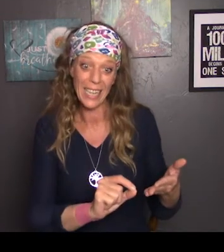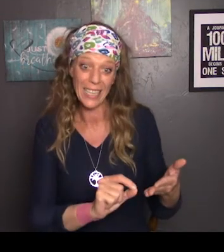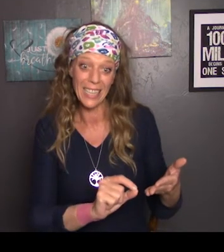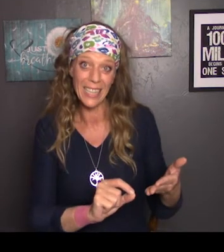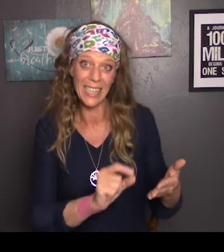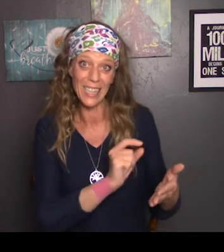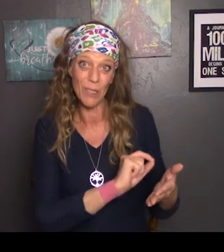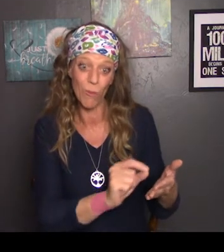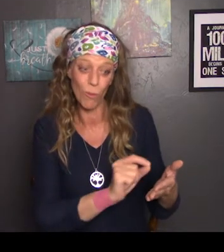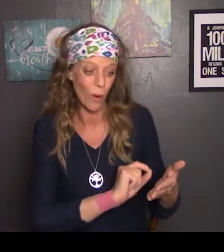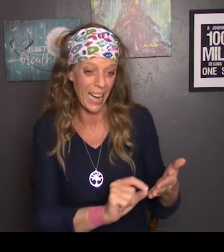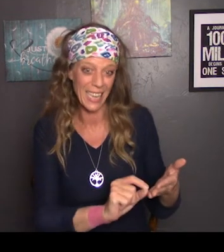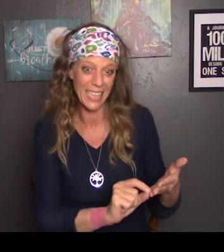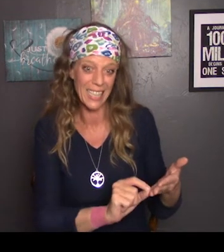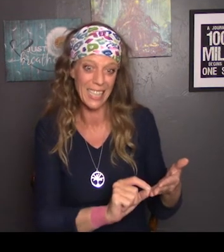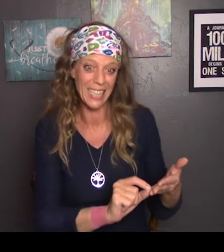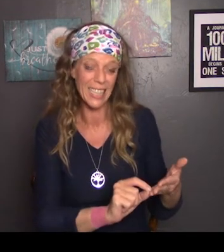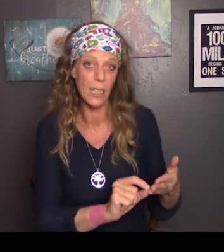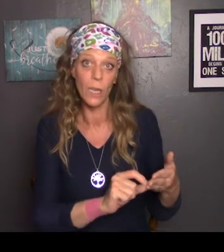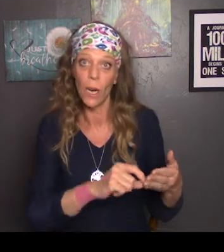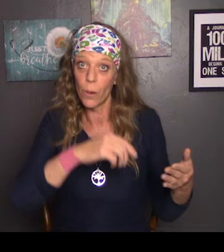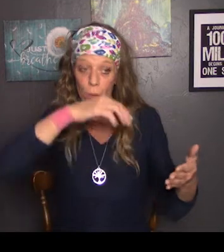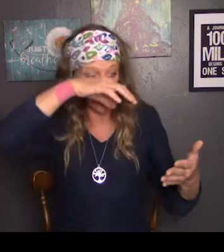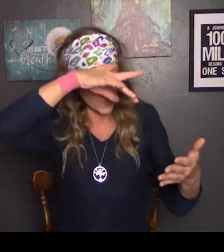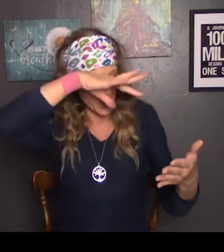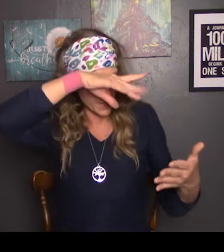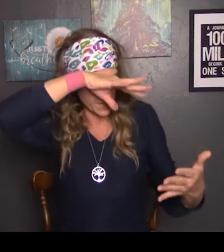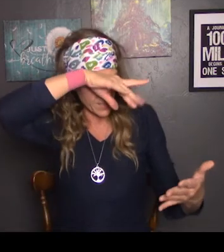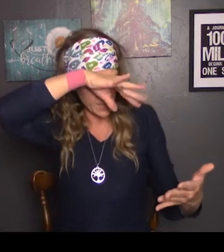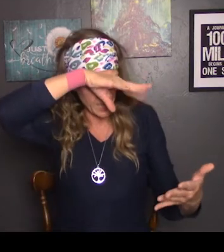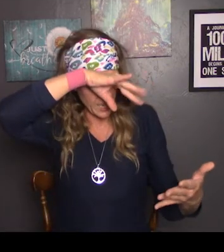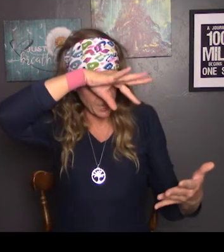write, write. You can study.